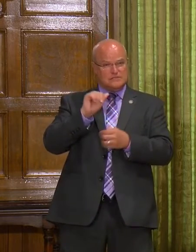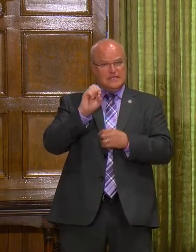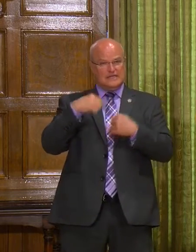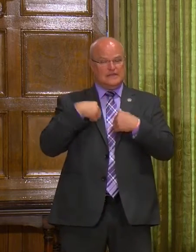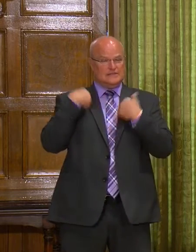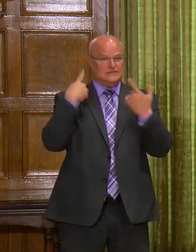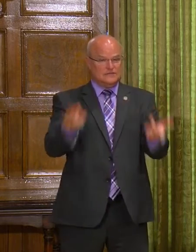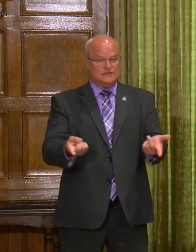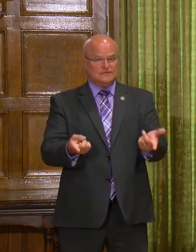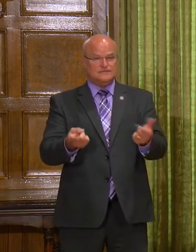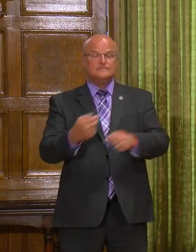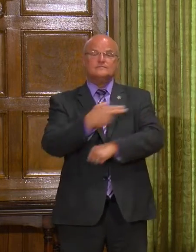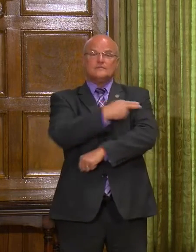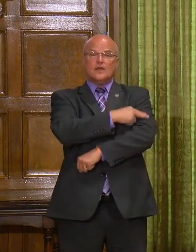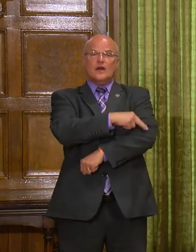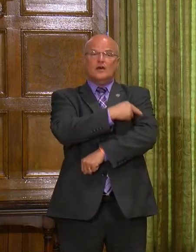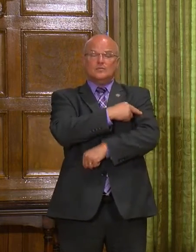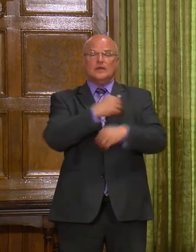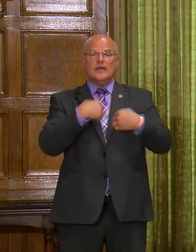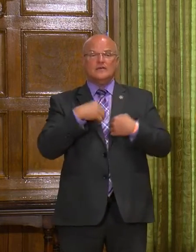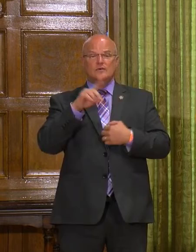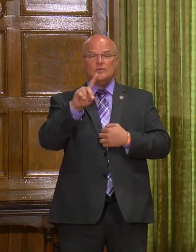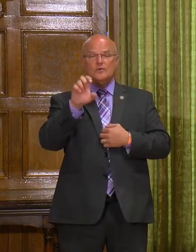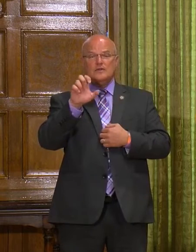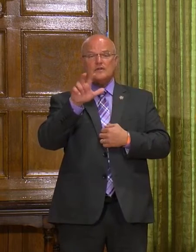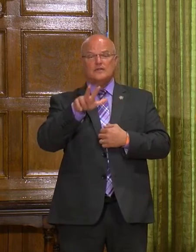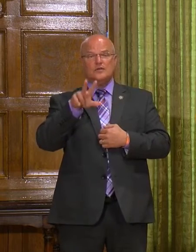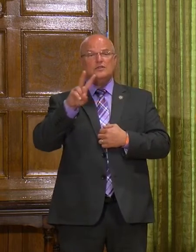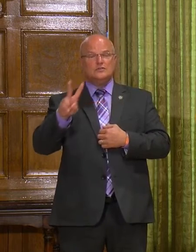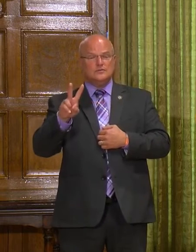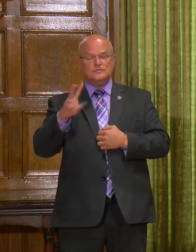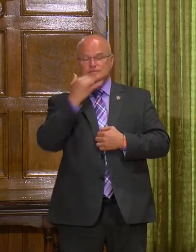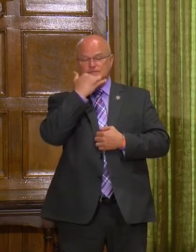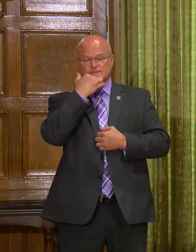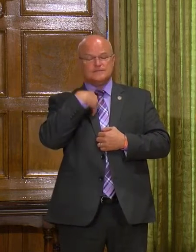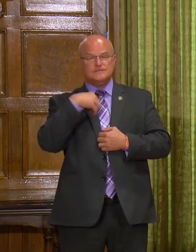In terms of hospitalizations, we have 132